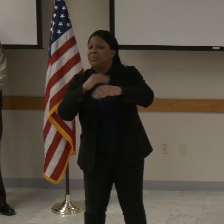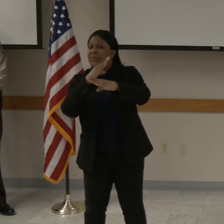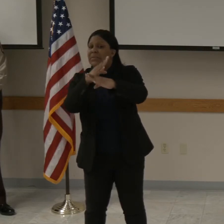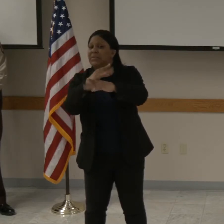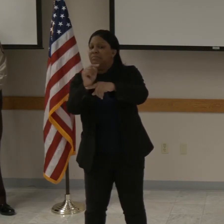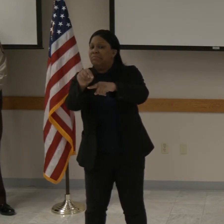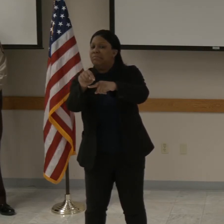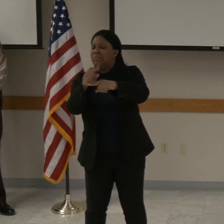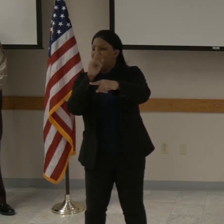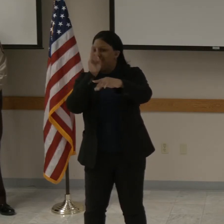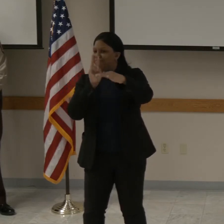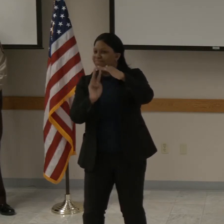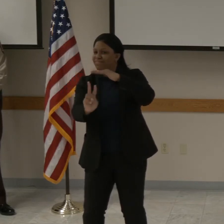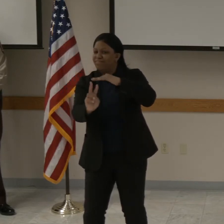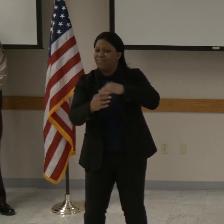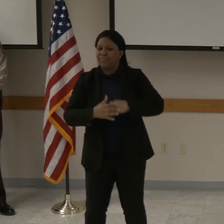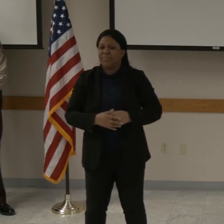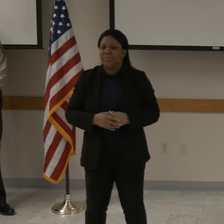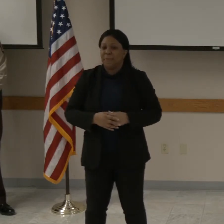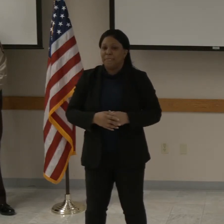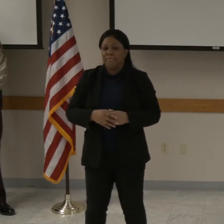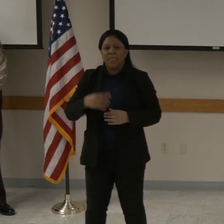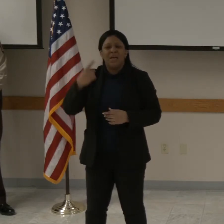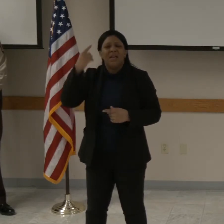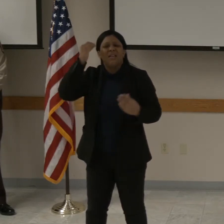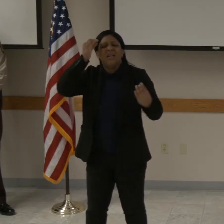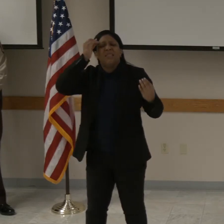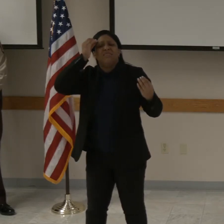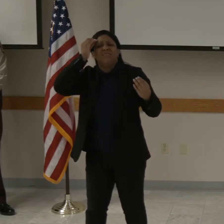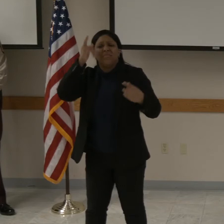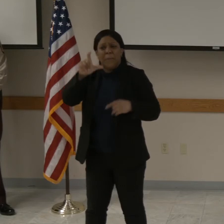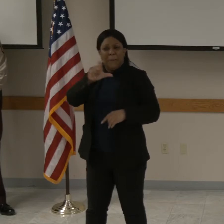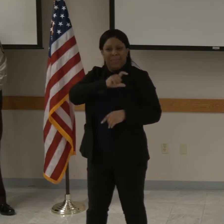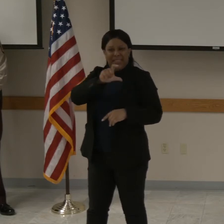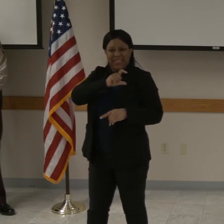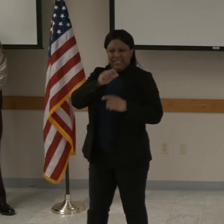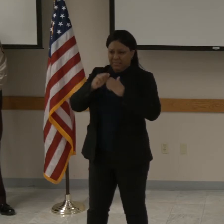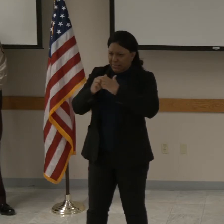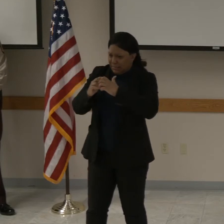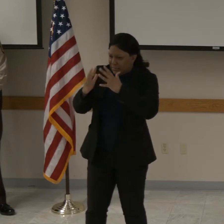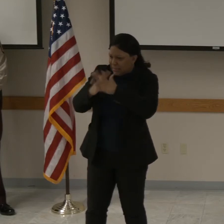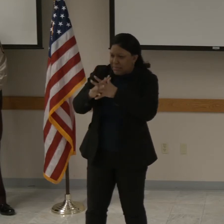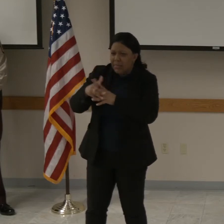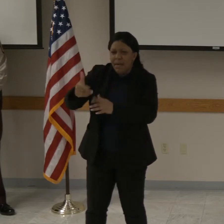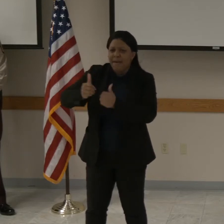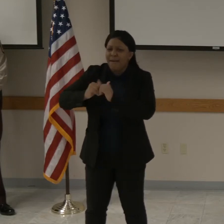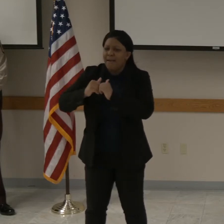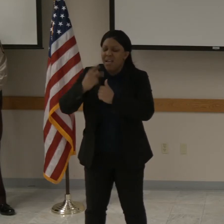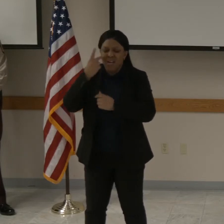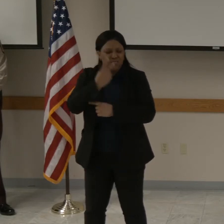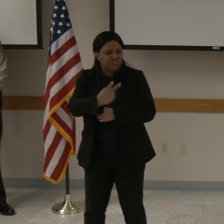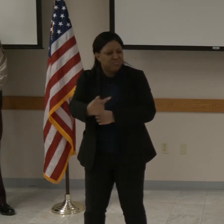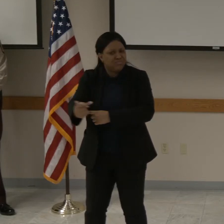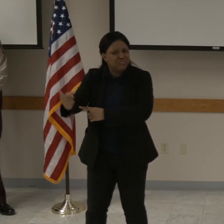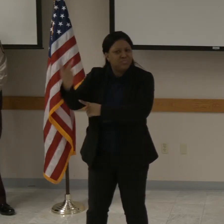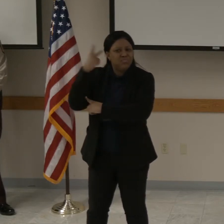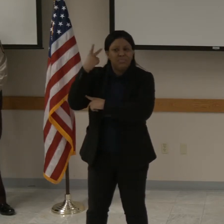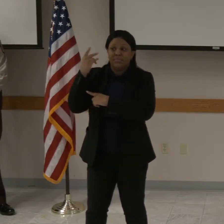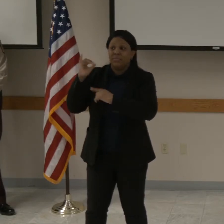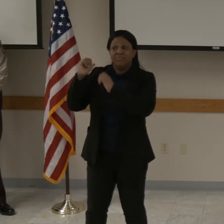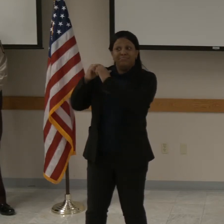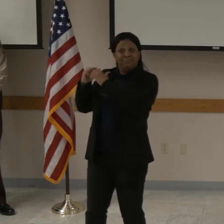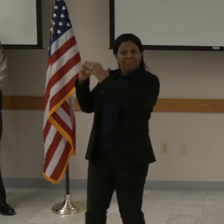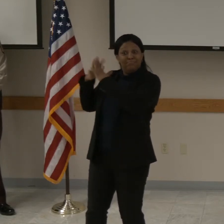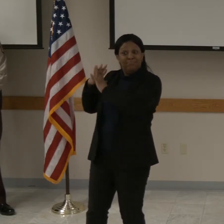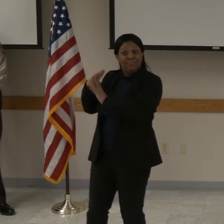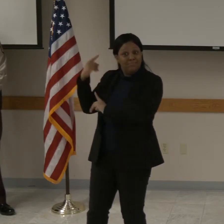policing, the fundamental job of police is to prevent crime and disorder, not simply to